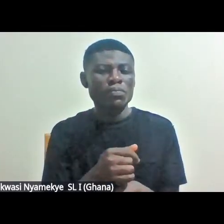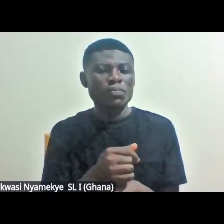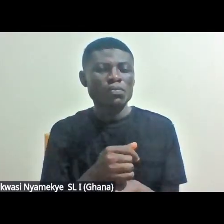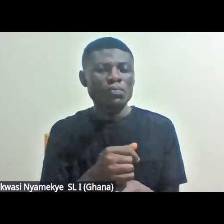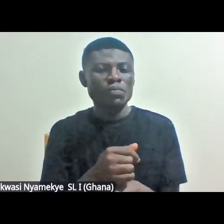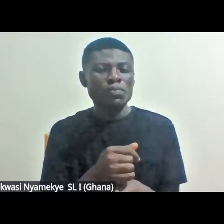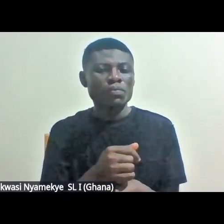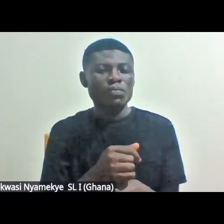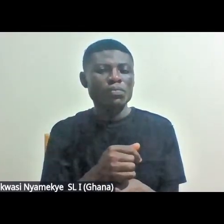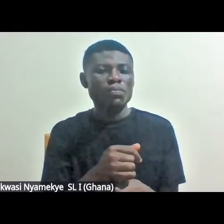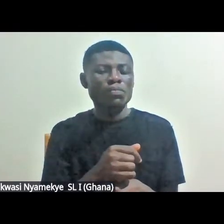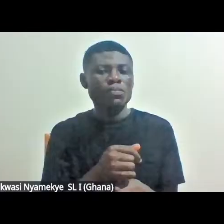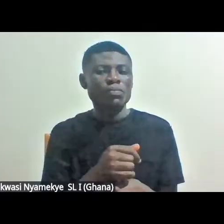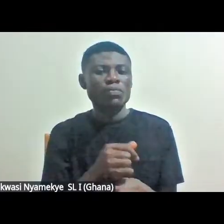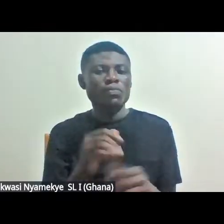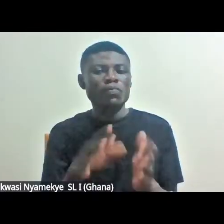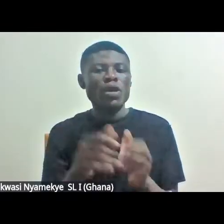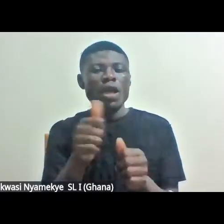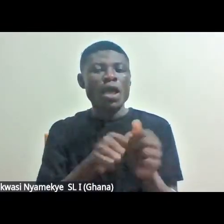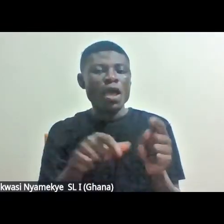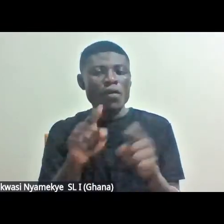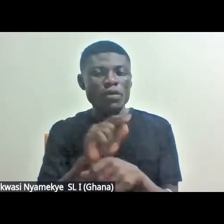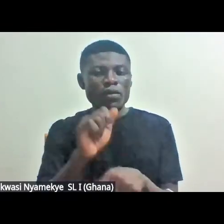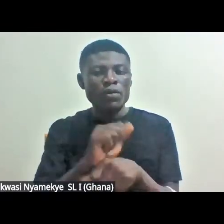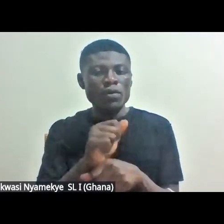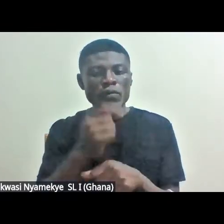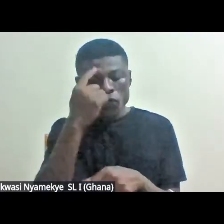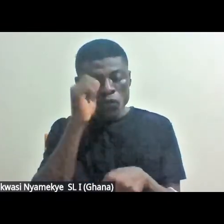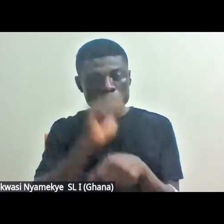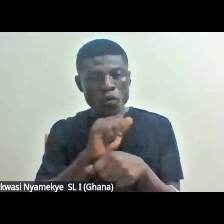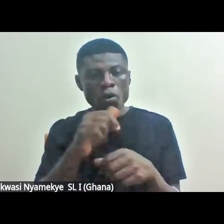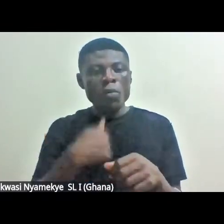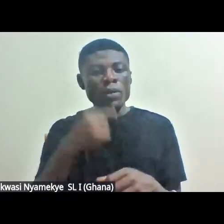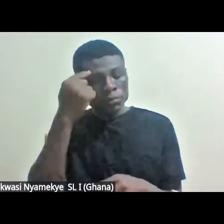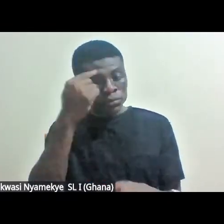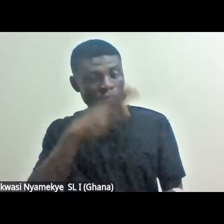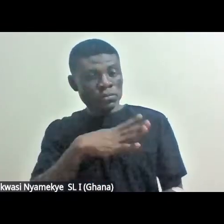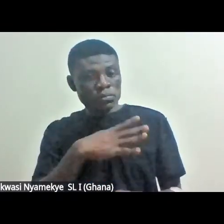for day-to-day purposes, for work things, I think it's fine as long as there